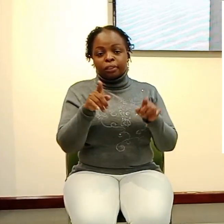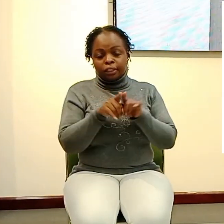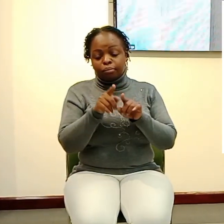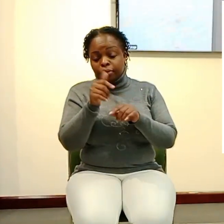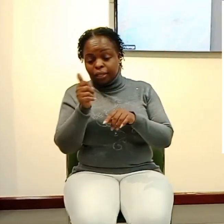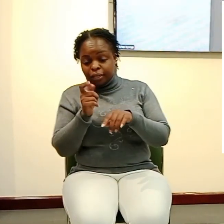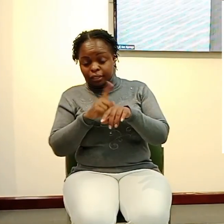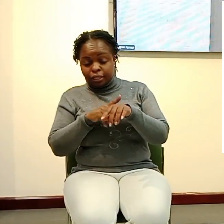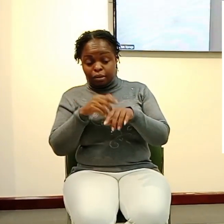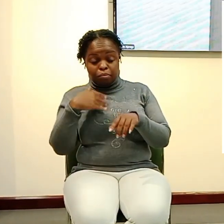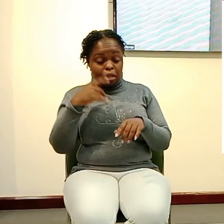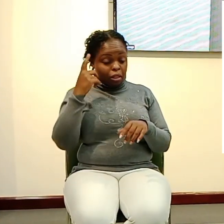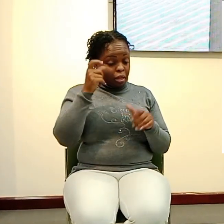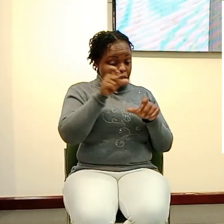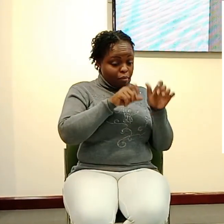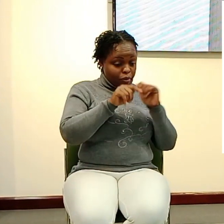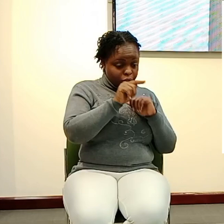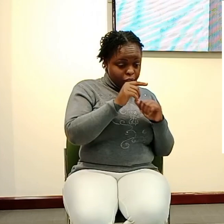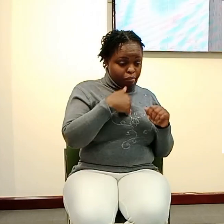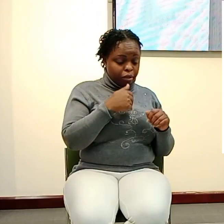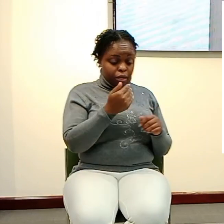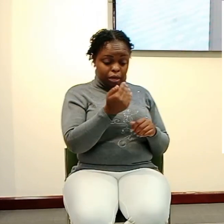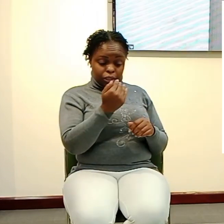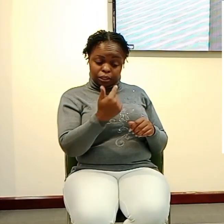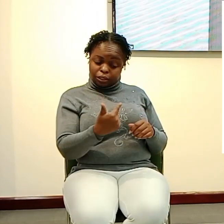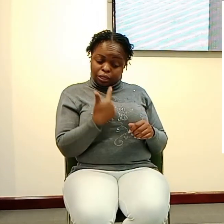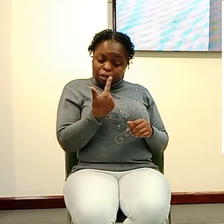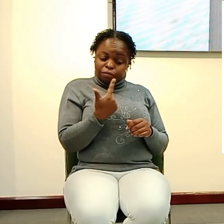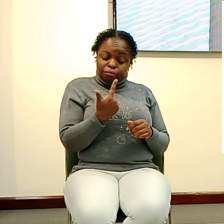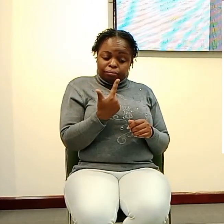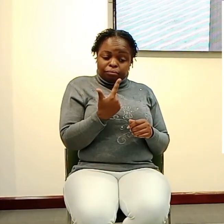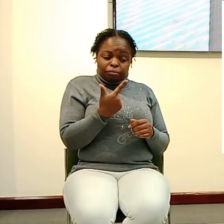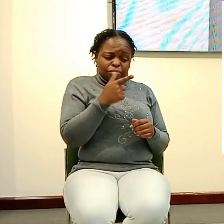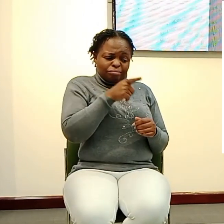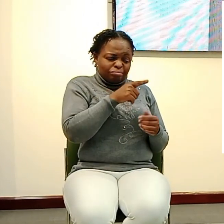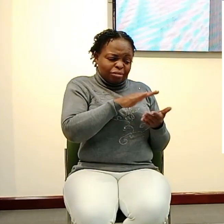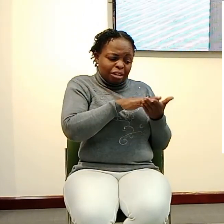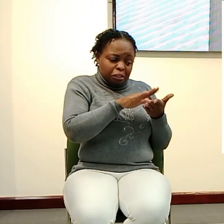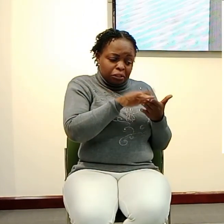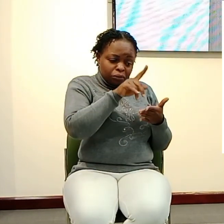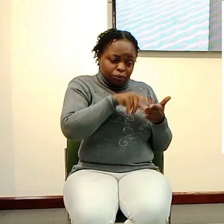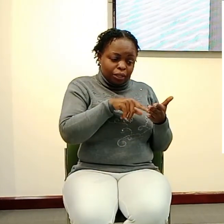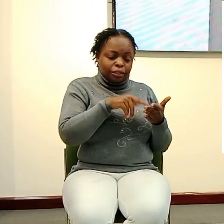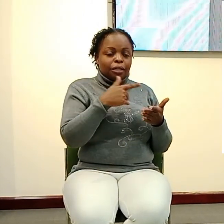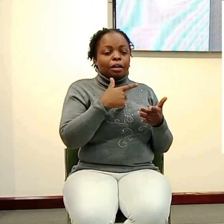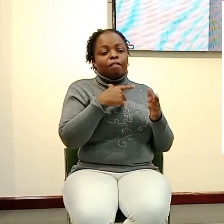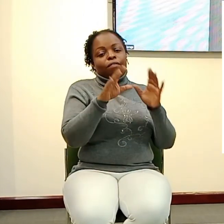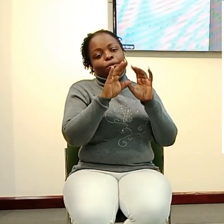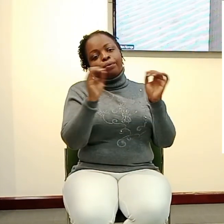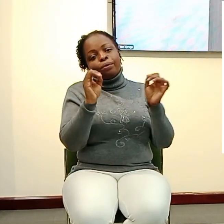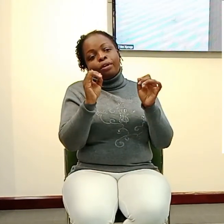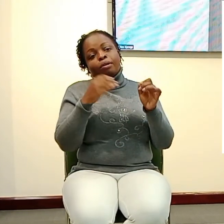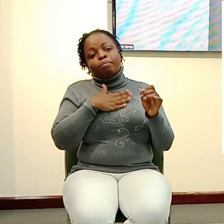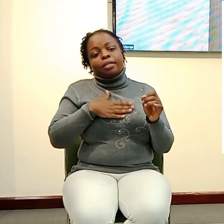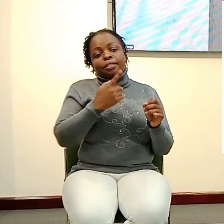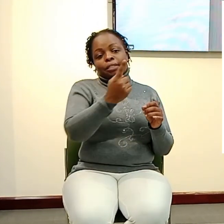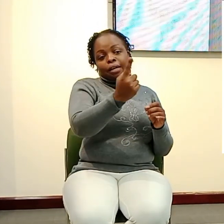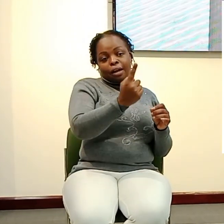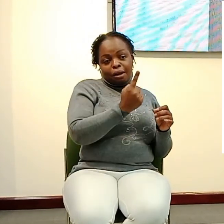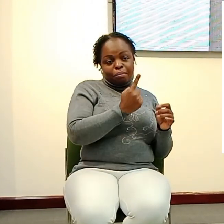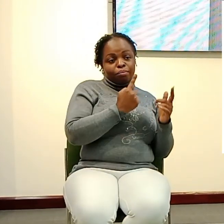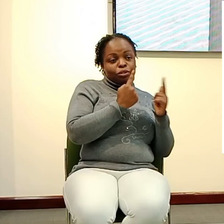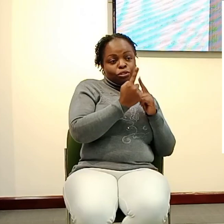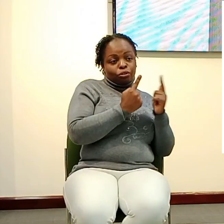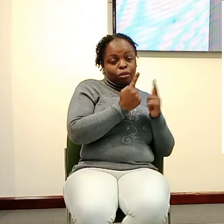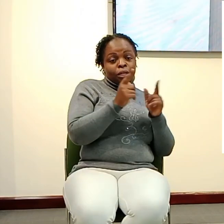anytime I think of her, I ask myself, what is your excuse? And truly, I have none. Please come and give you a remark. Is